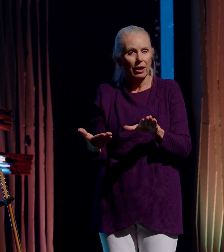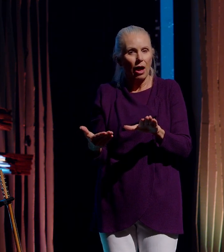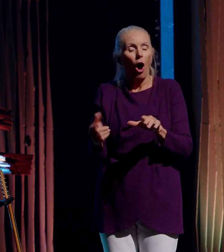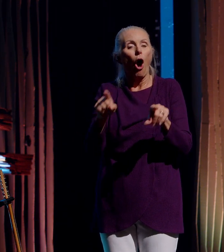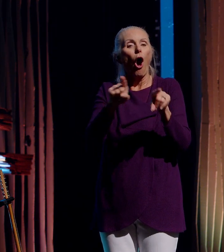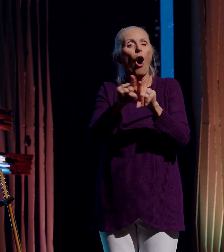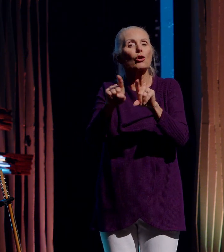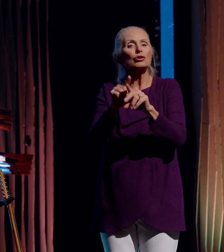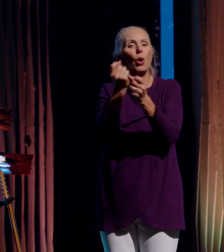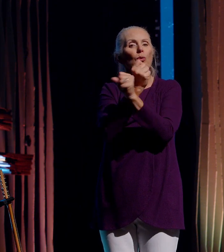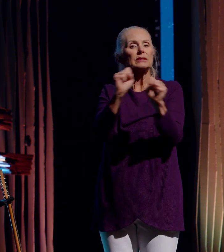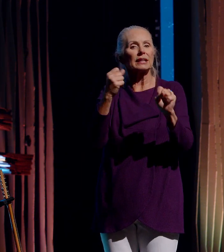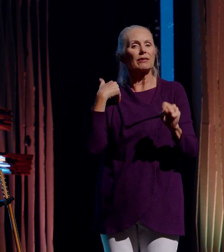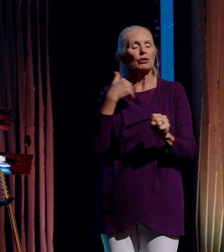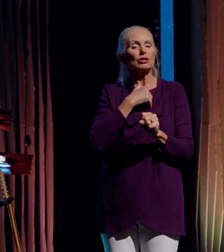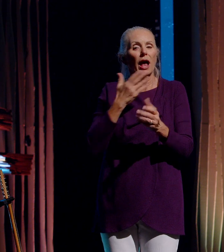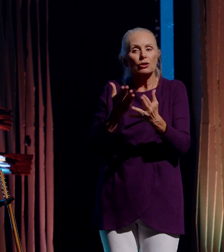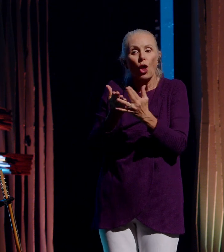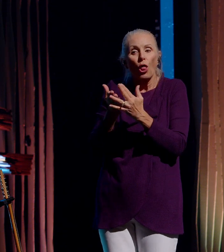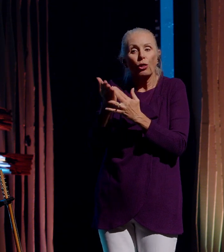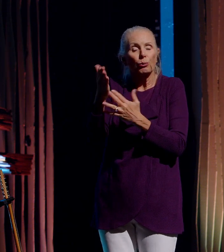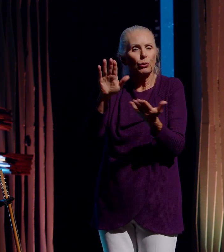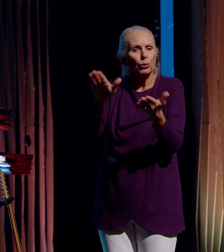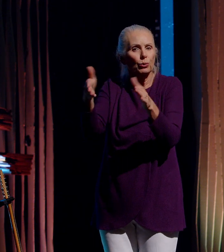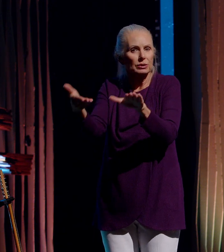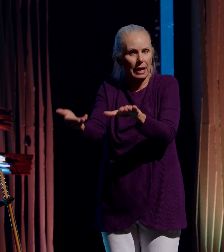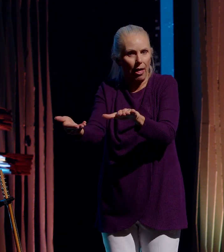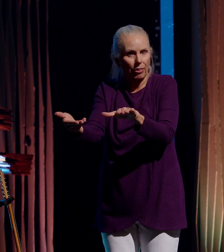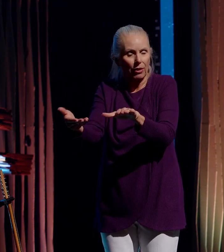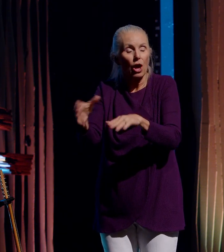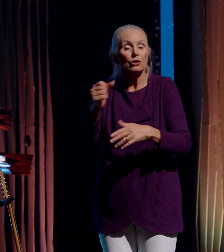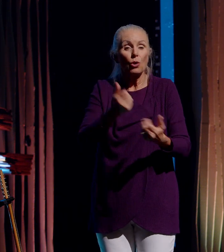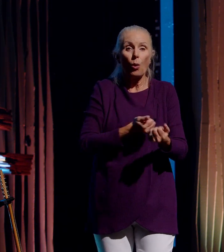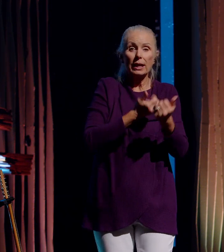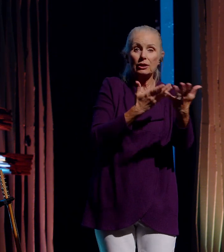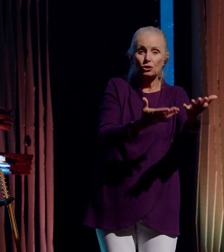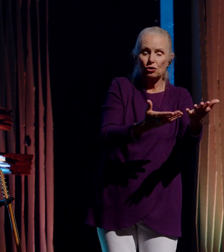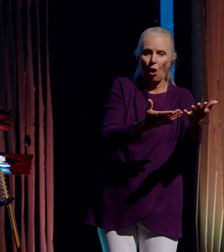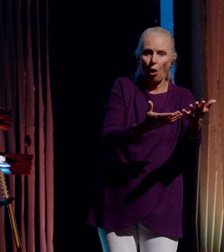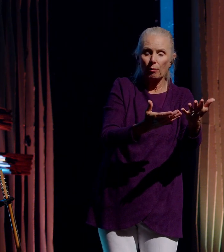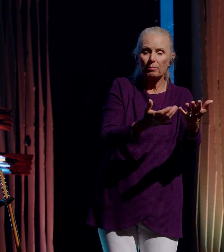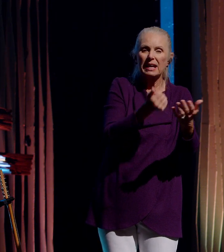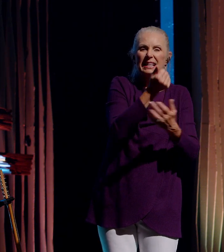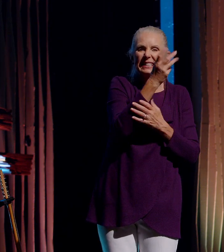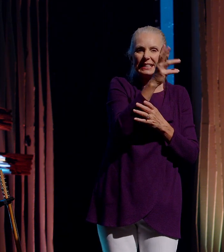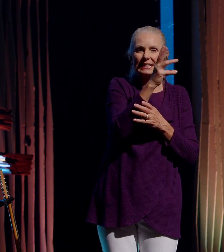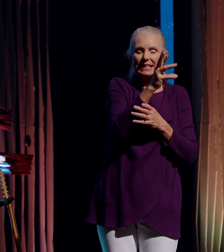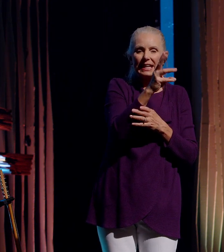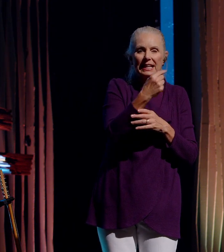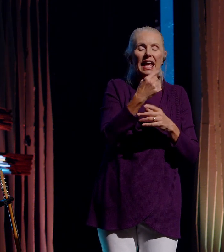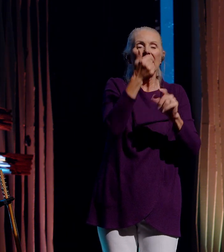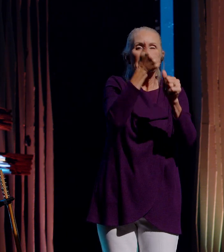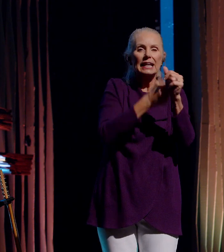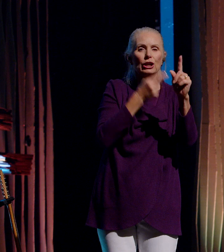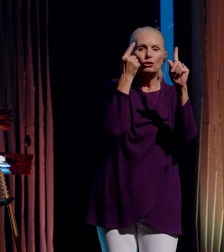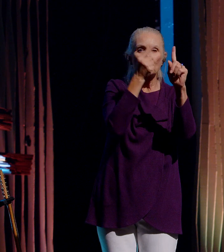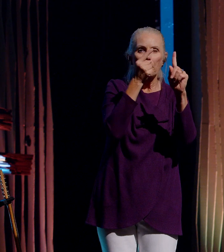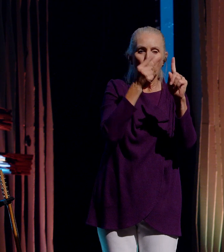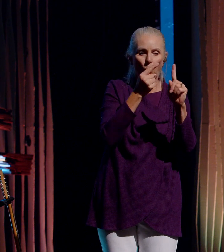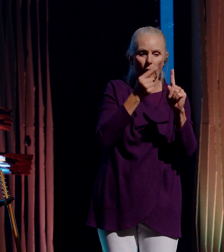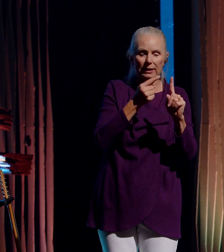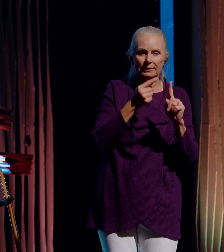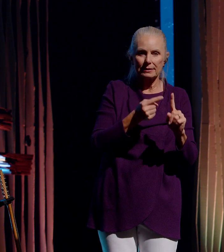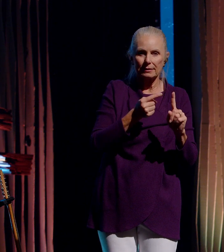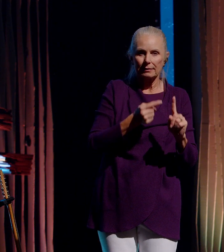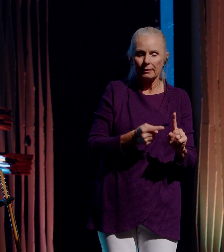death. Because throughout Achan's commentary on Psalm 116, he brings each point to life by sharing about the story